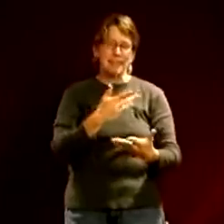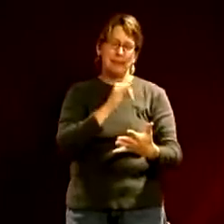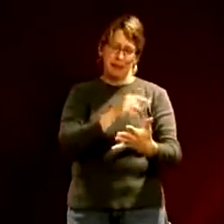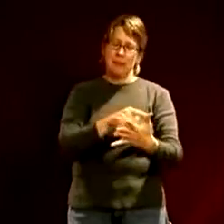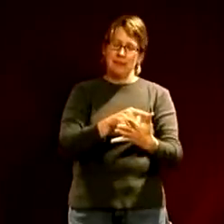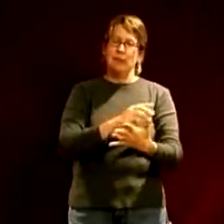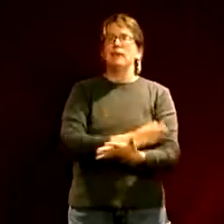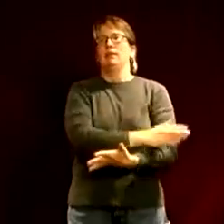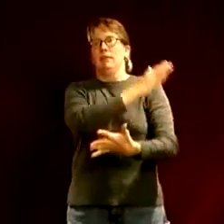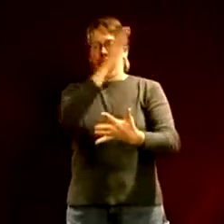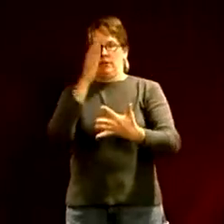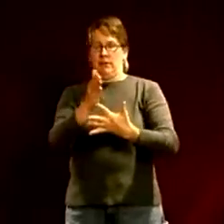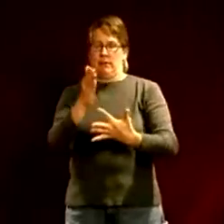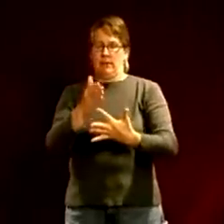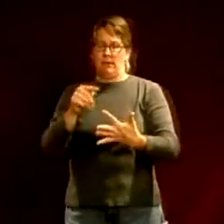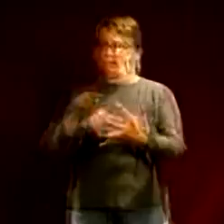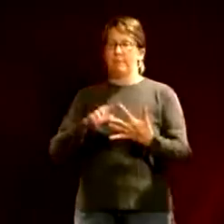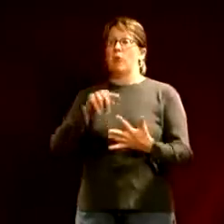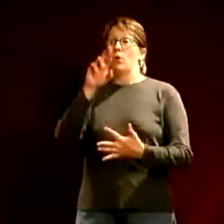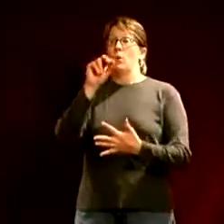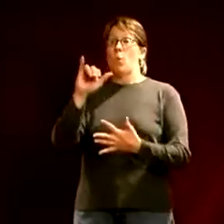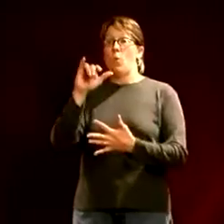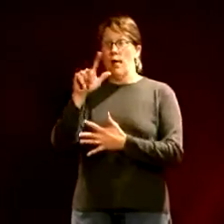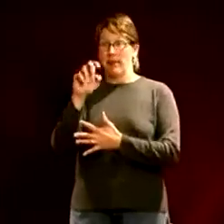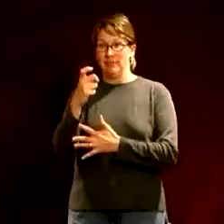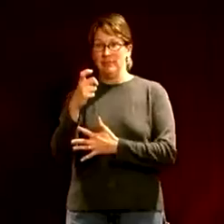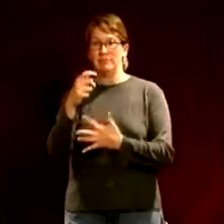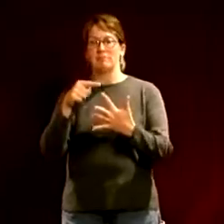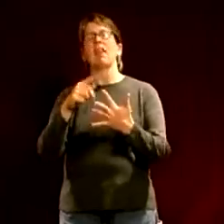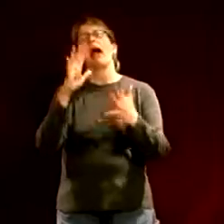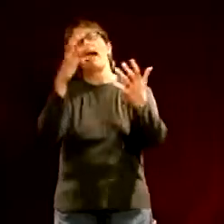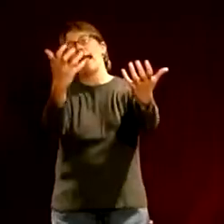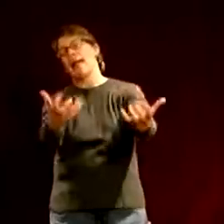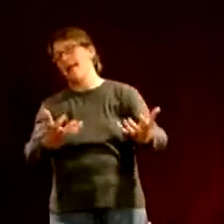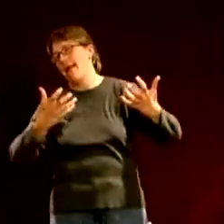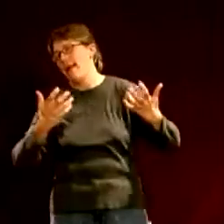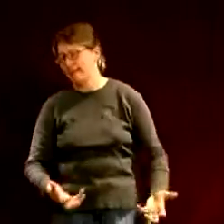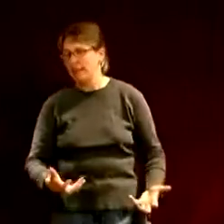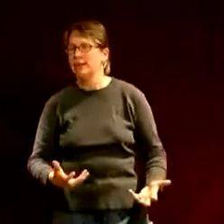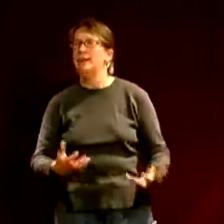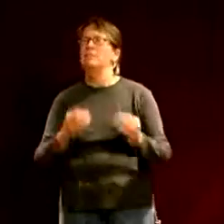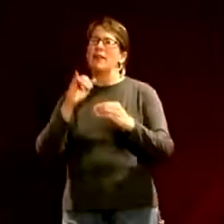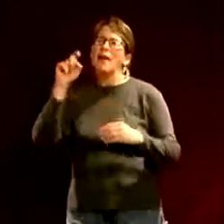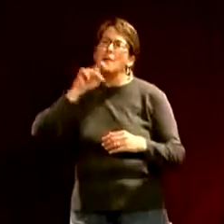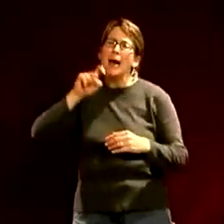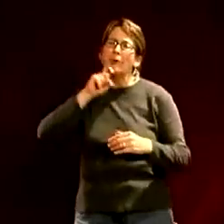bend it back out or pop it out. So that's the aluminum. Royal X is a little bit different. Again, it's very